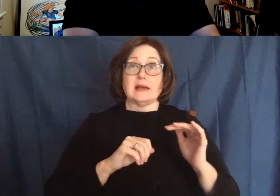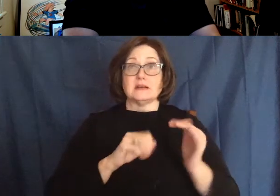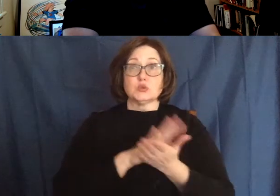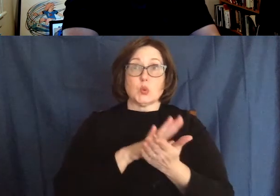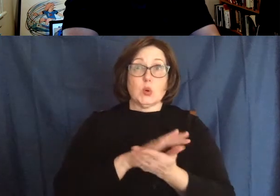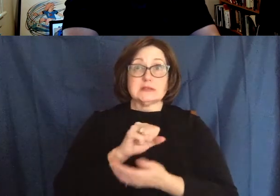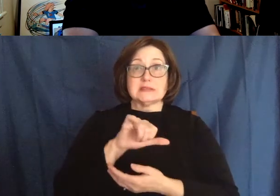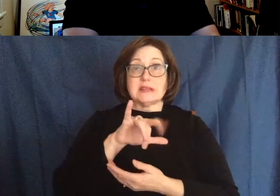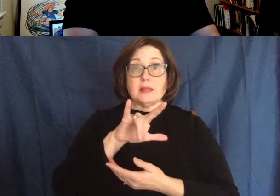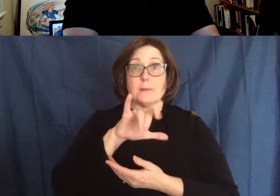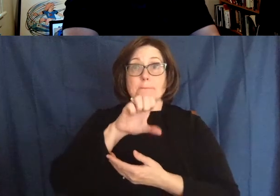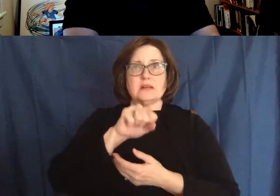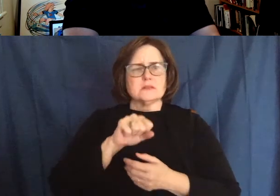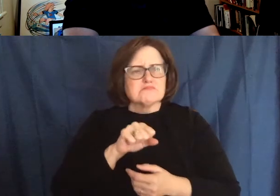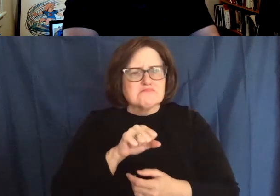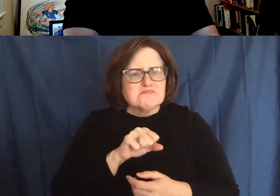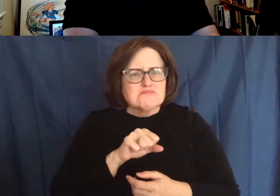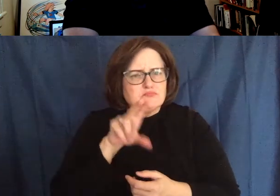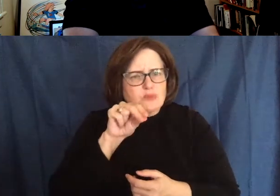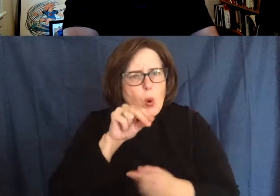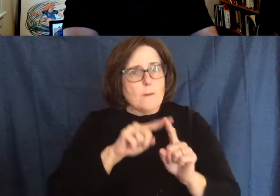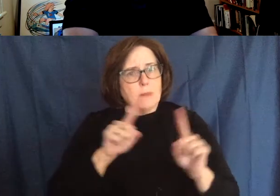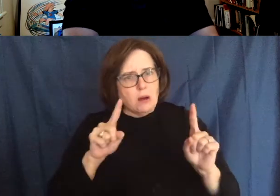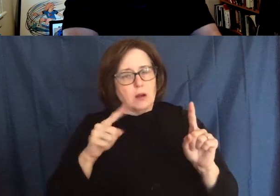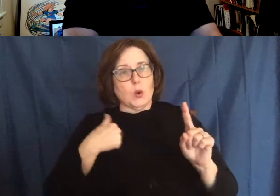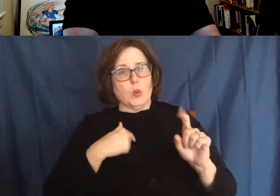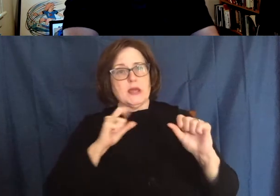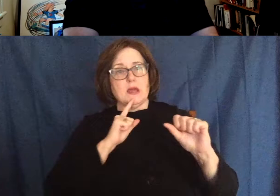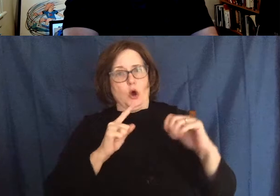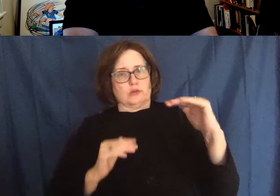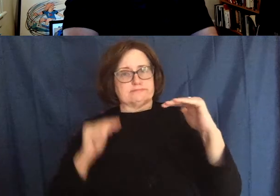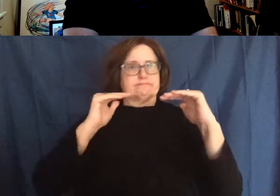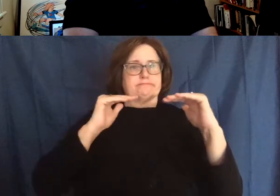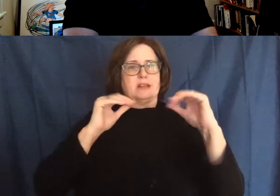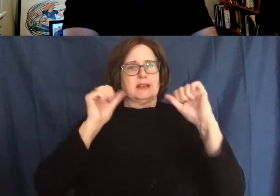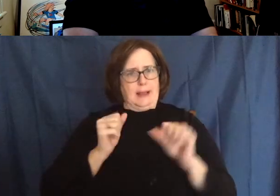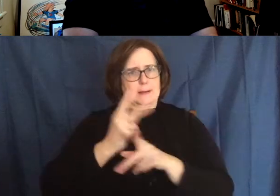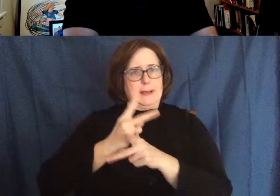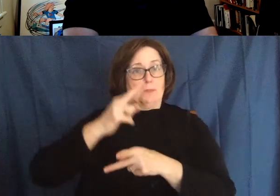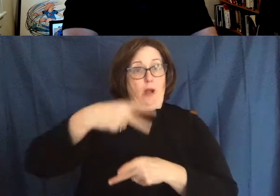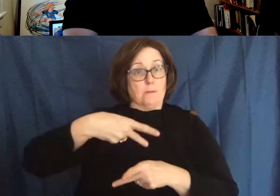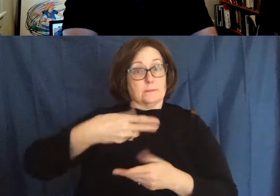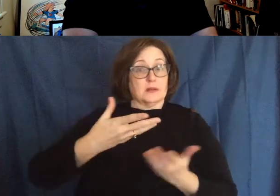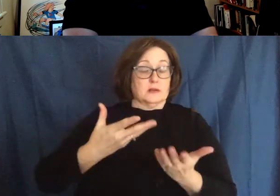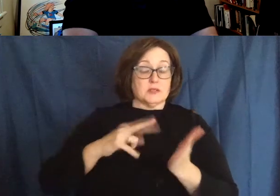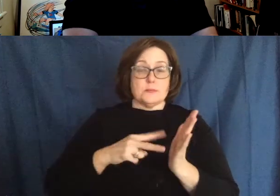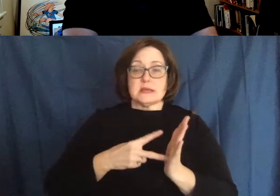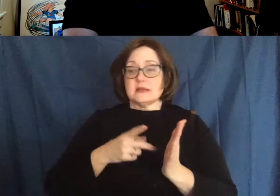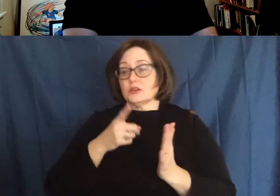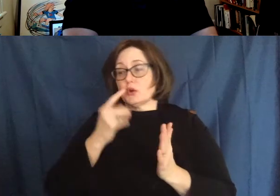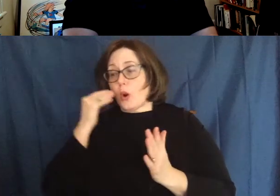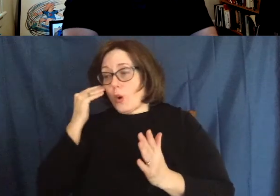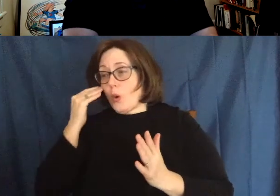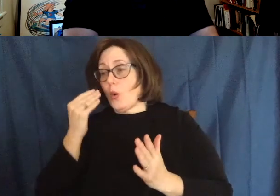to say that we can prove that we can keep up with a teacher, and that when you at home, if you're locked down